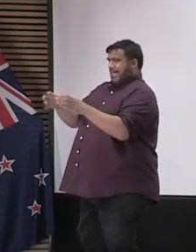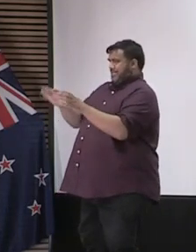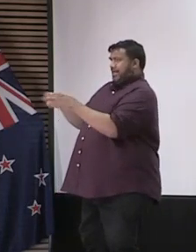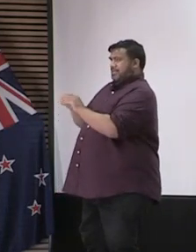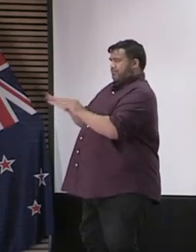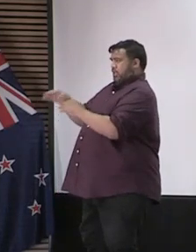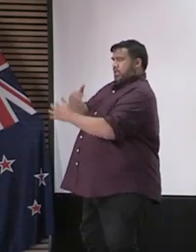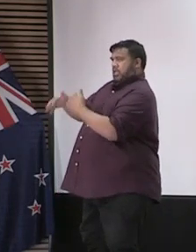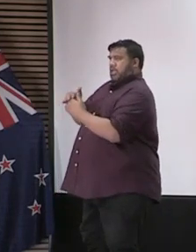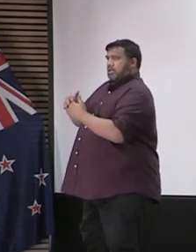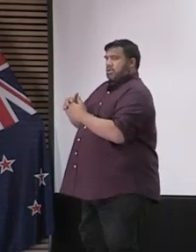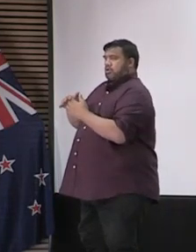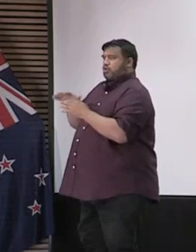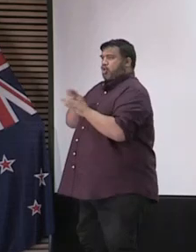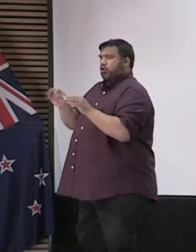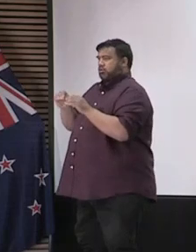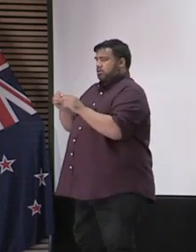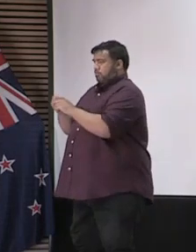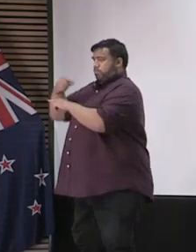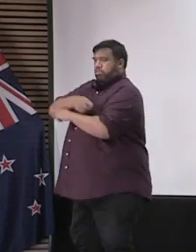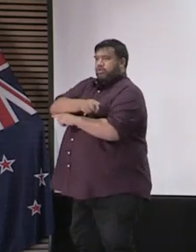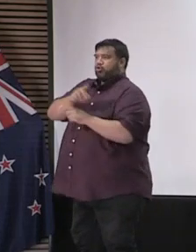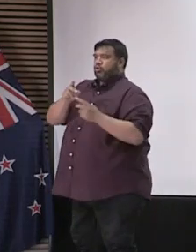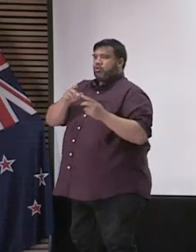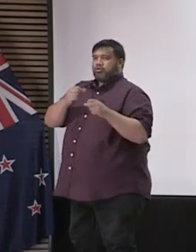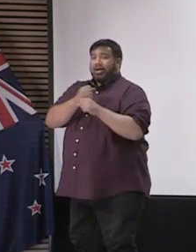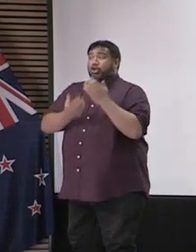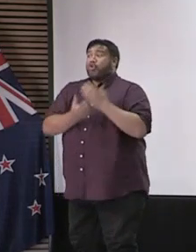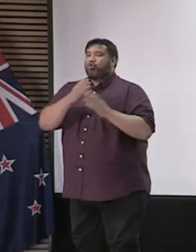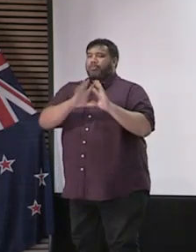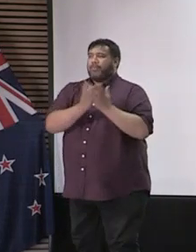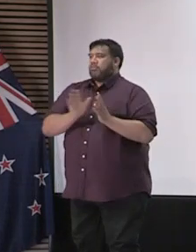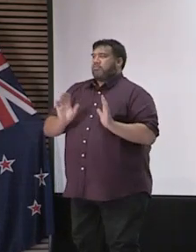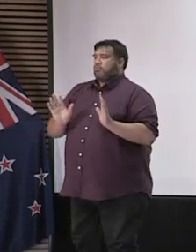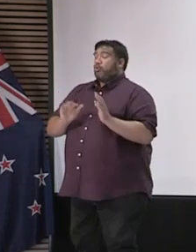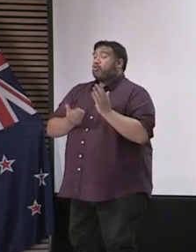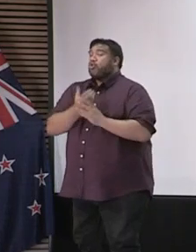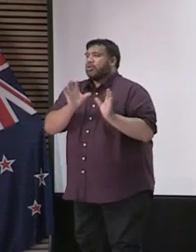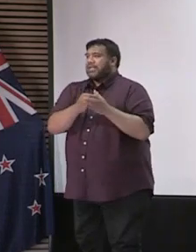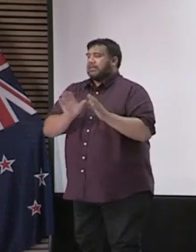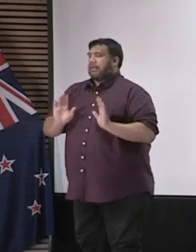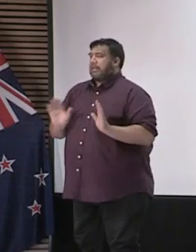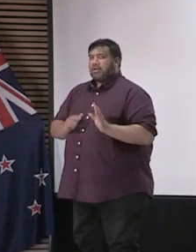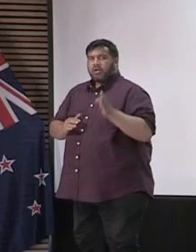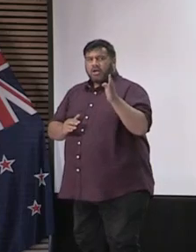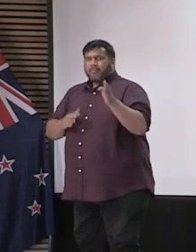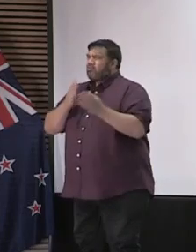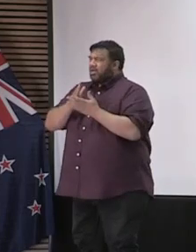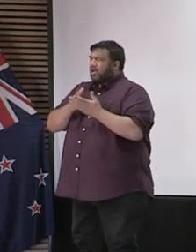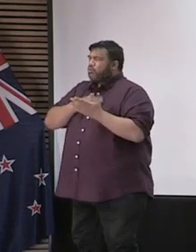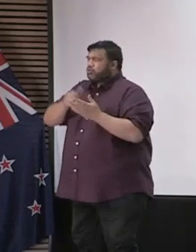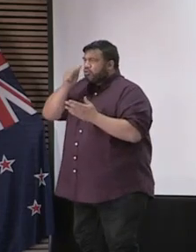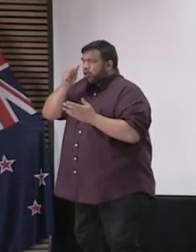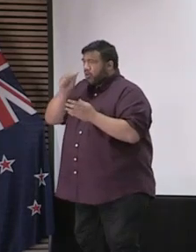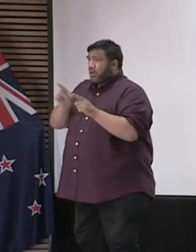you on the breakdown. Do you want it over a couple of days or just for today? Just a sense of, in recent days, is the virus still spreading between bubbles and within the